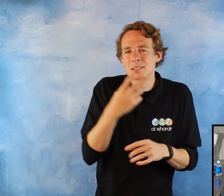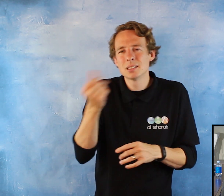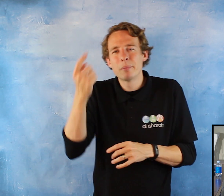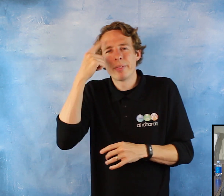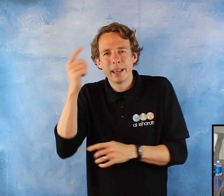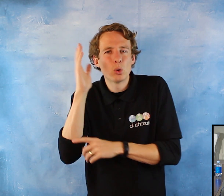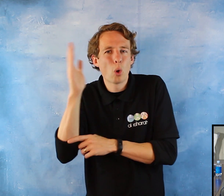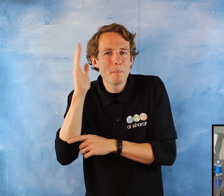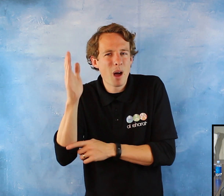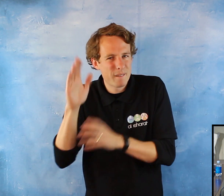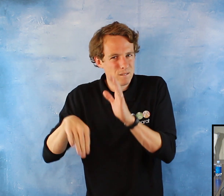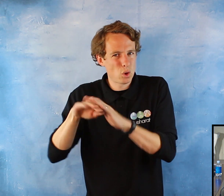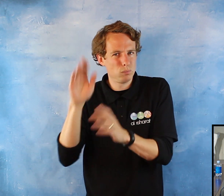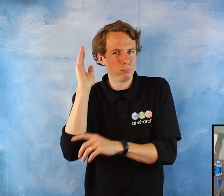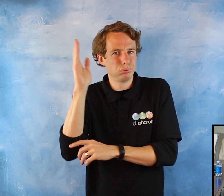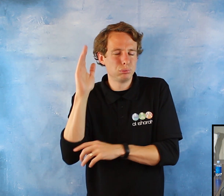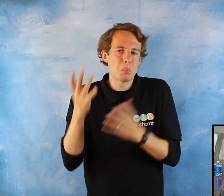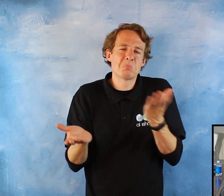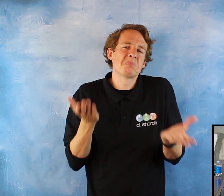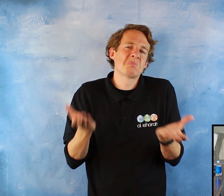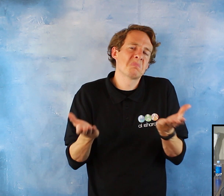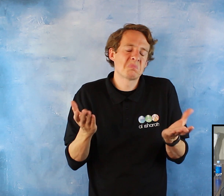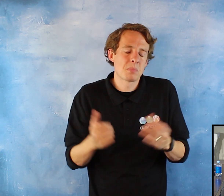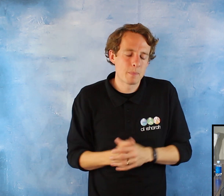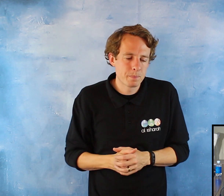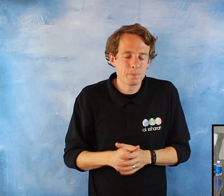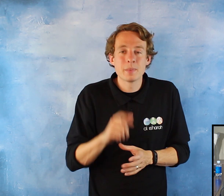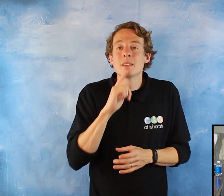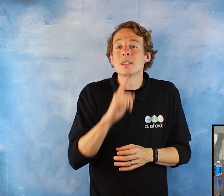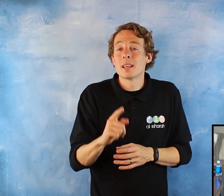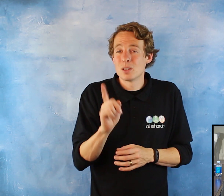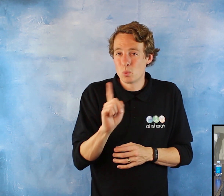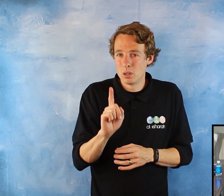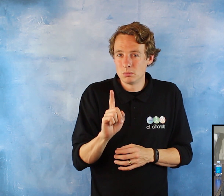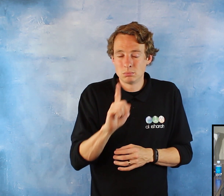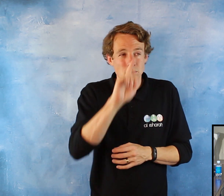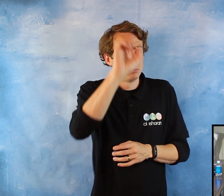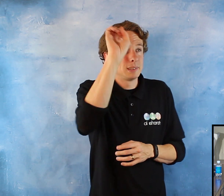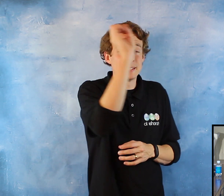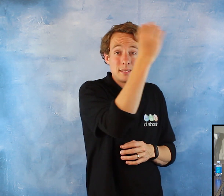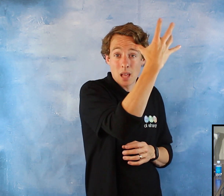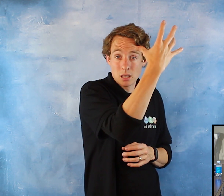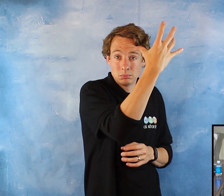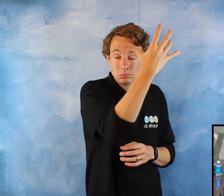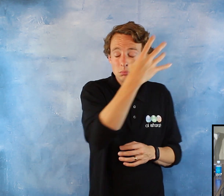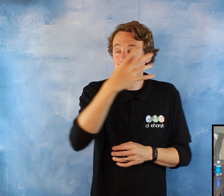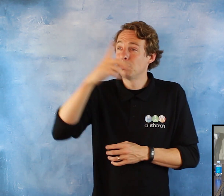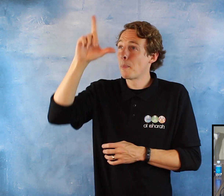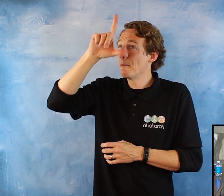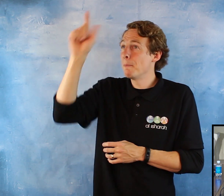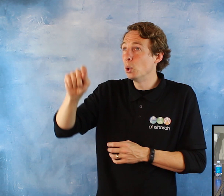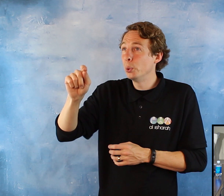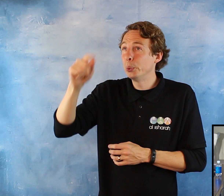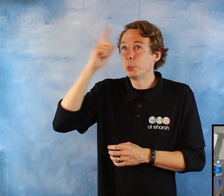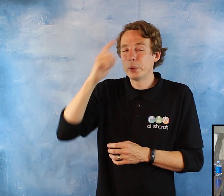was telling in this advice, a hadith, the sun and the moon do not eclipse because of the death of